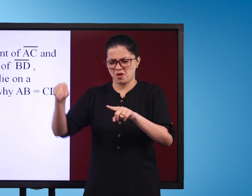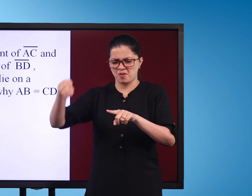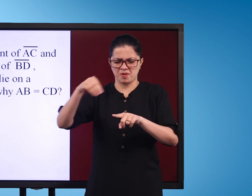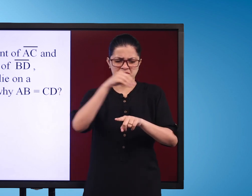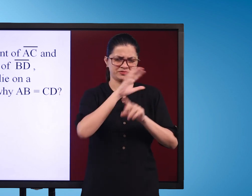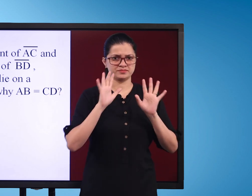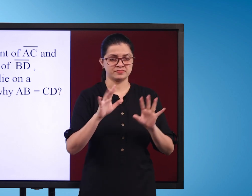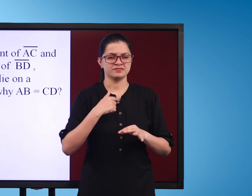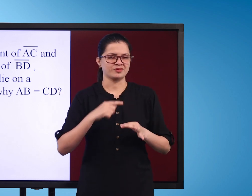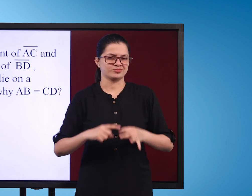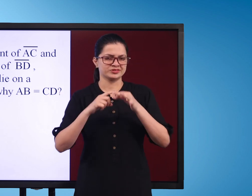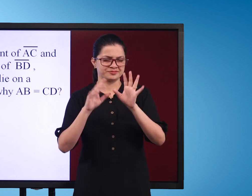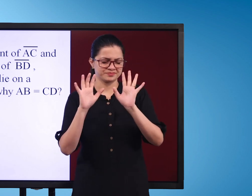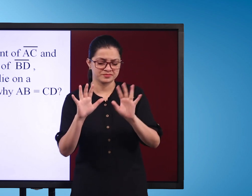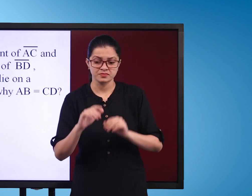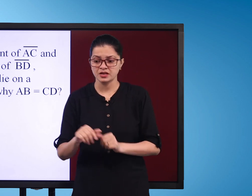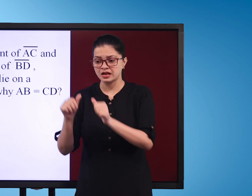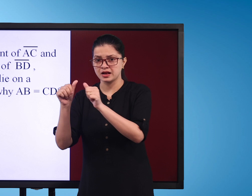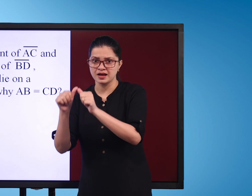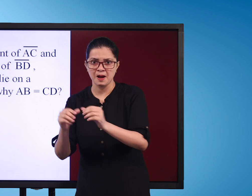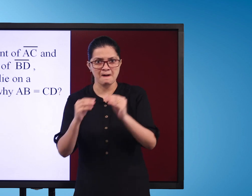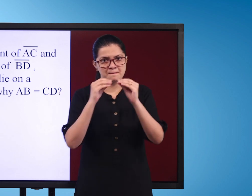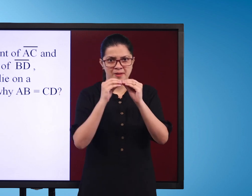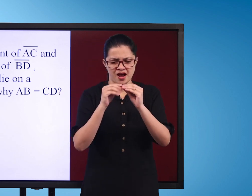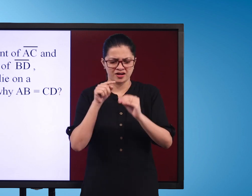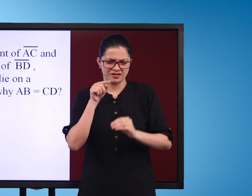say why AB is equal to CD.